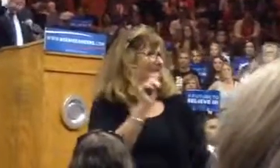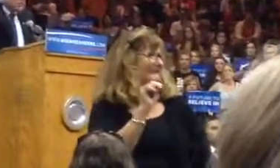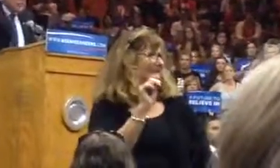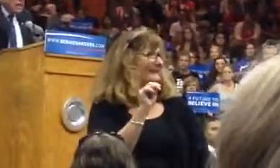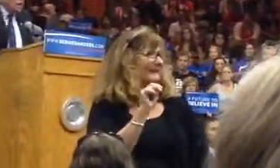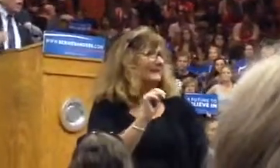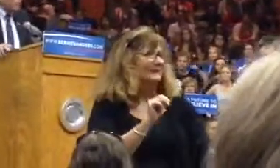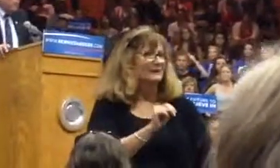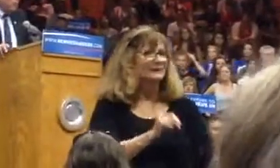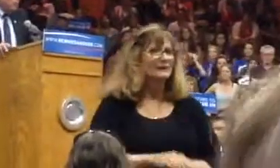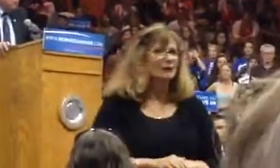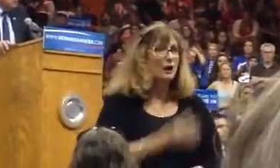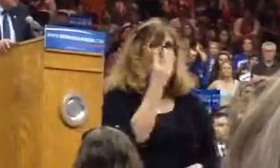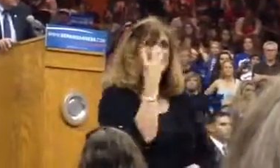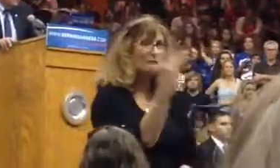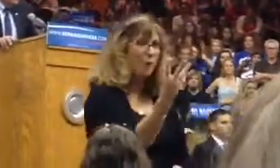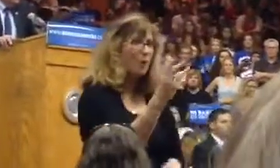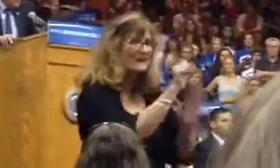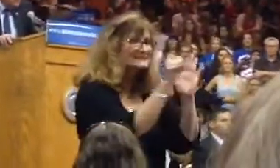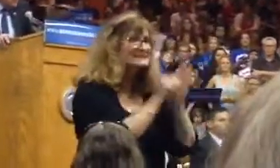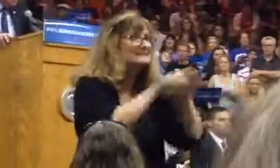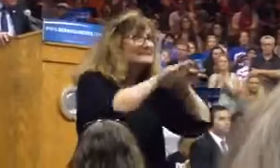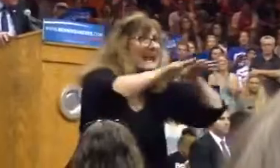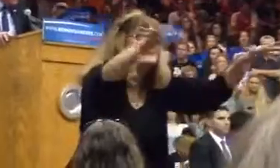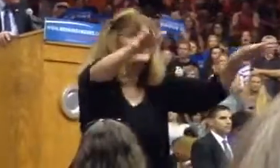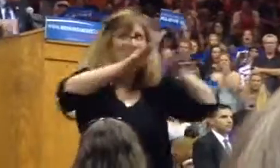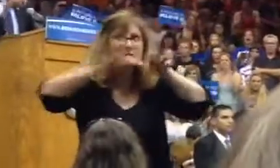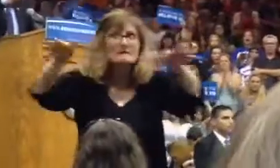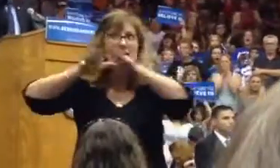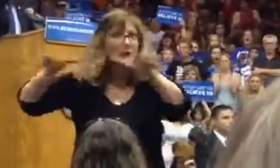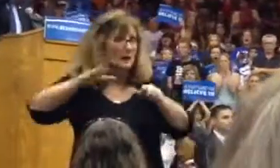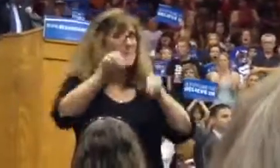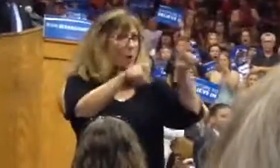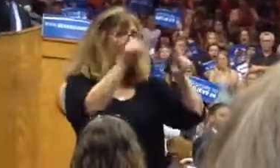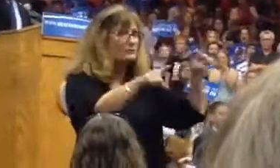Four statewide polls in Pennsylvania,